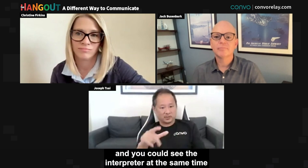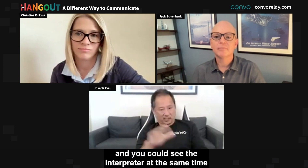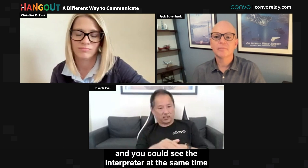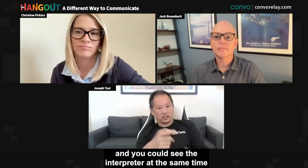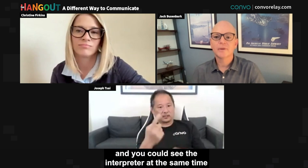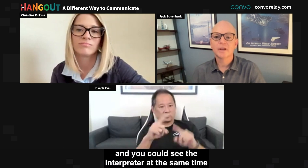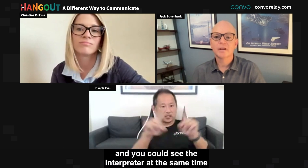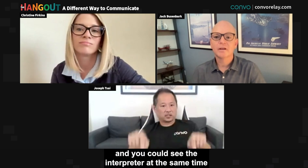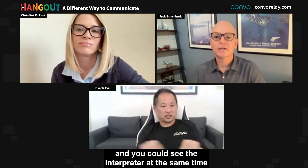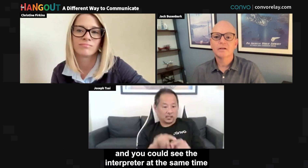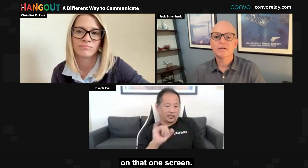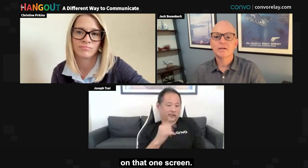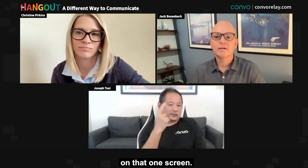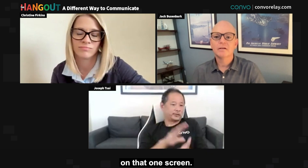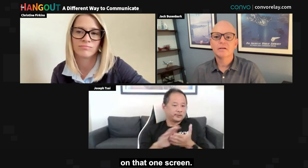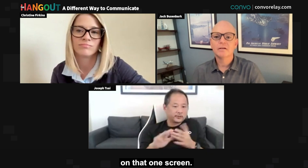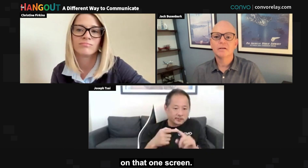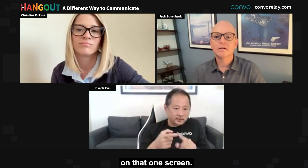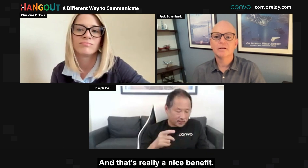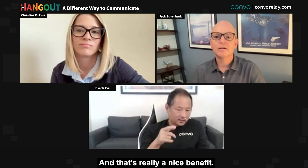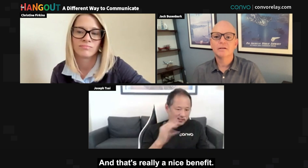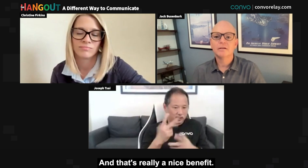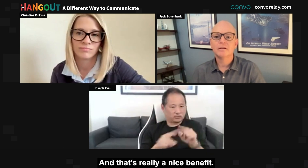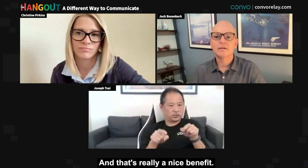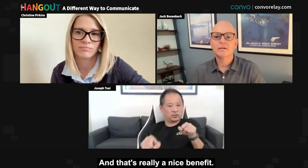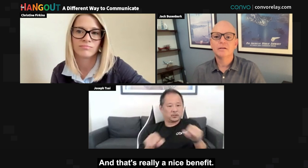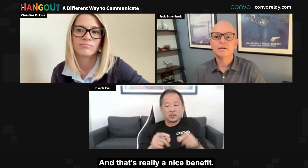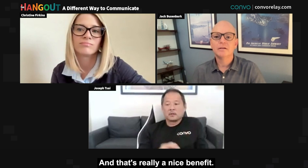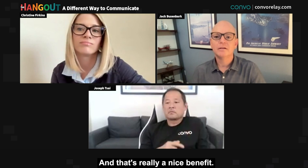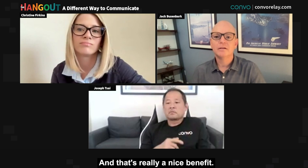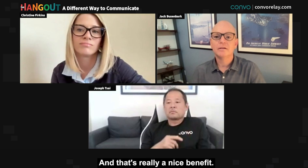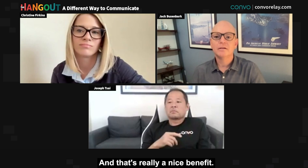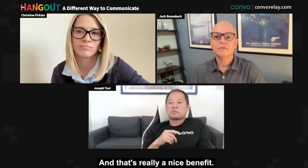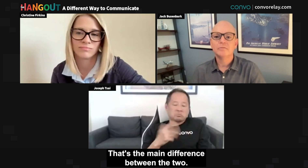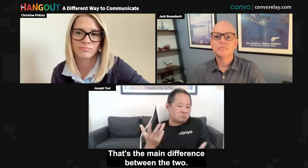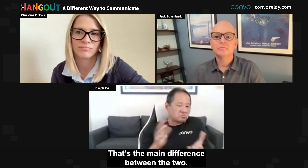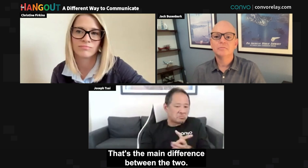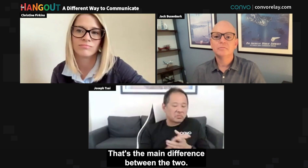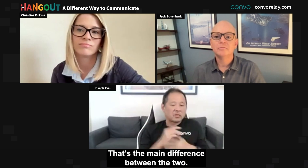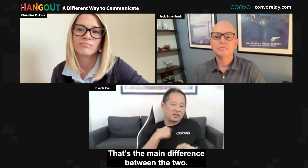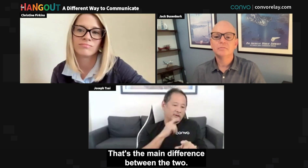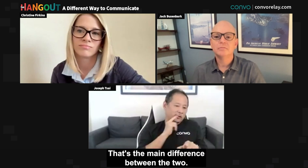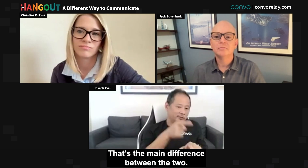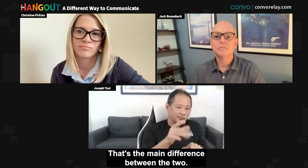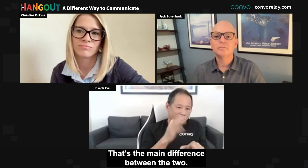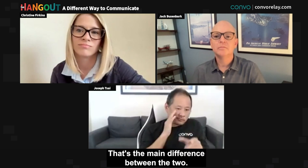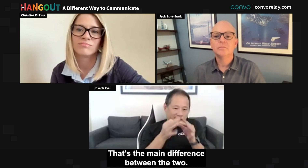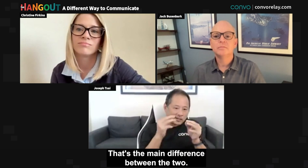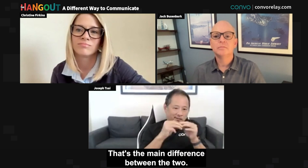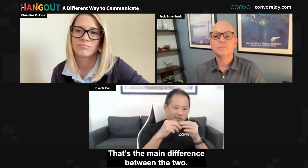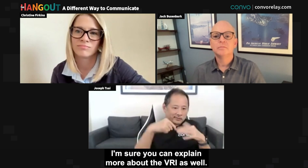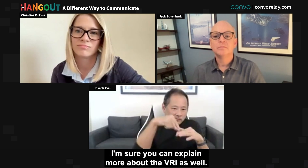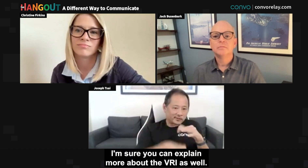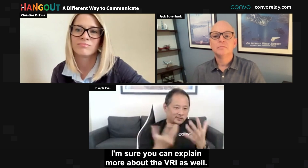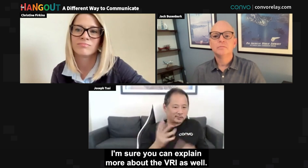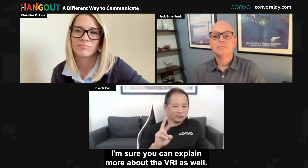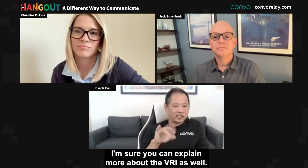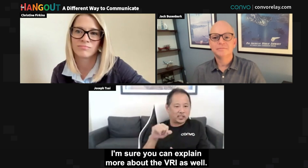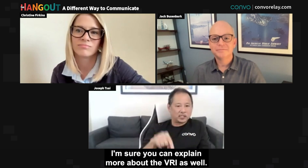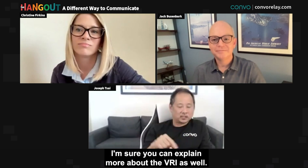see the interpreter at the same time on that one screen, and that's really a nice benefit. That's a main difference between the two. And I'm sure you can explain